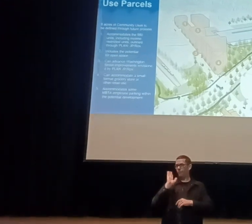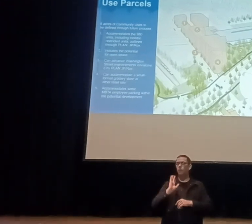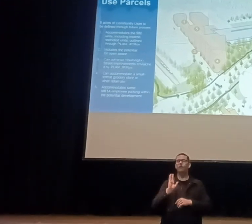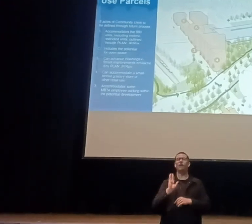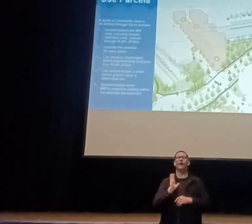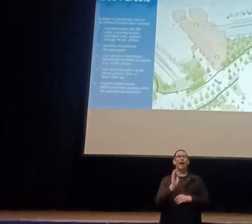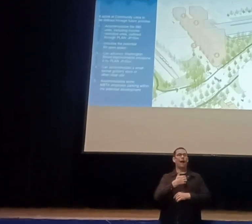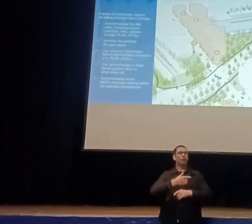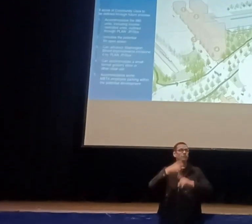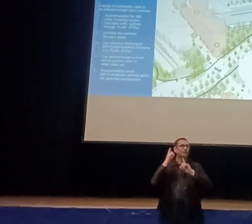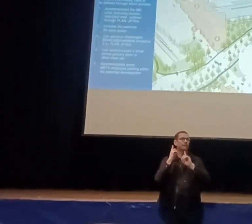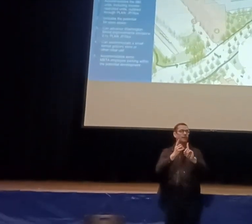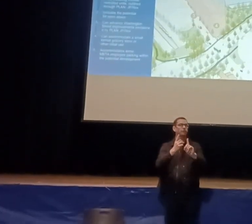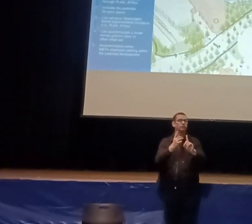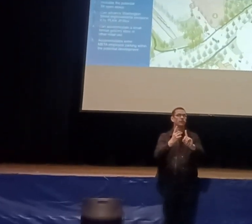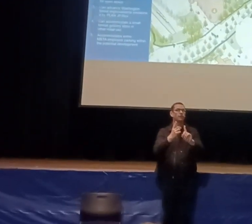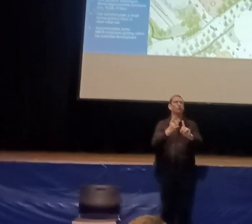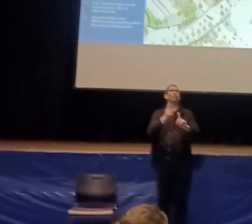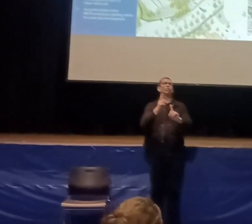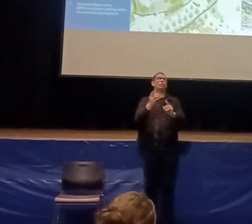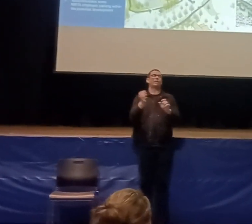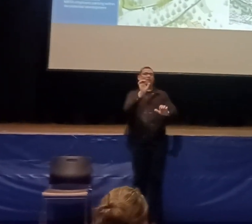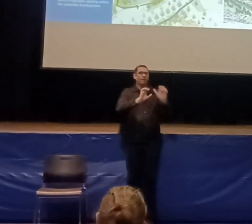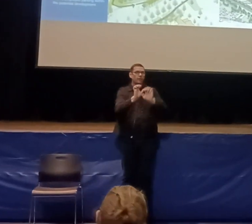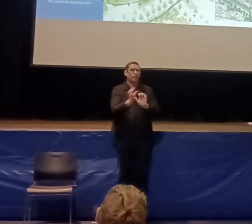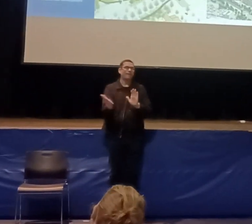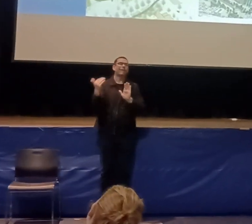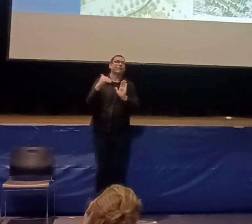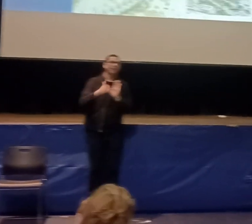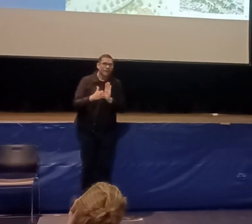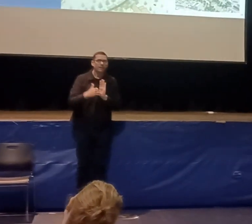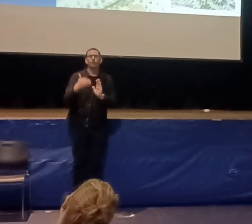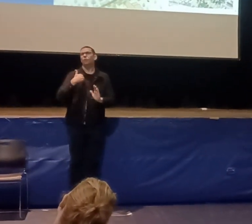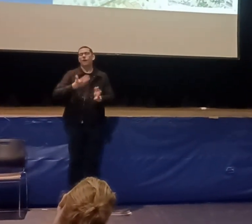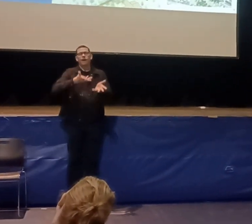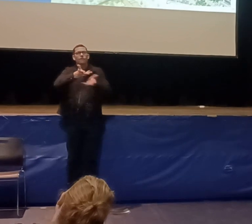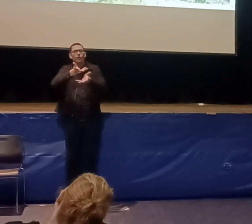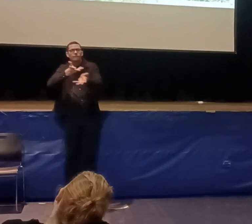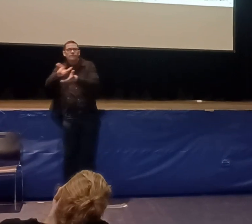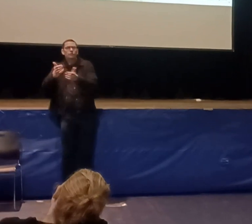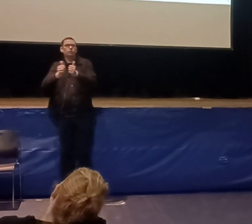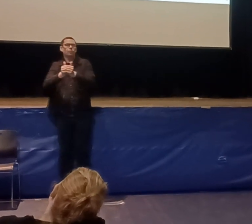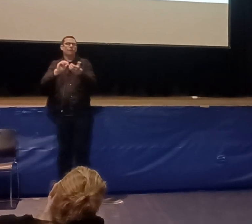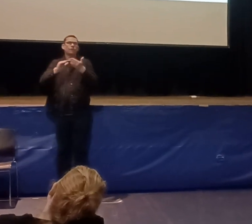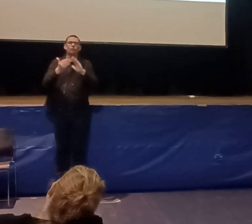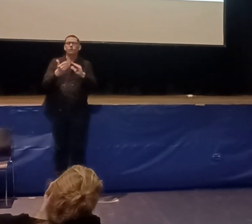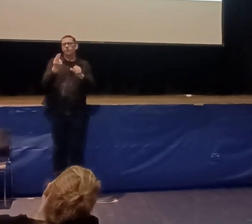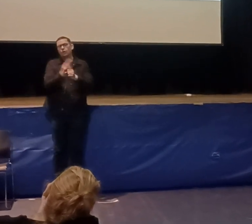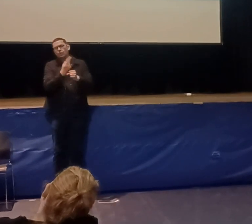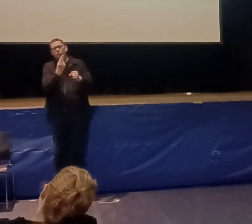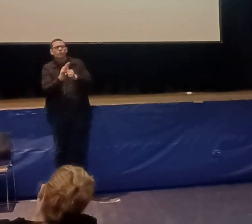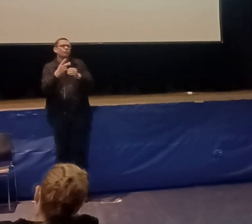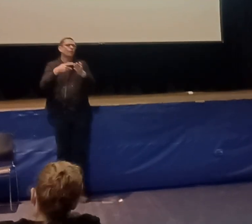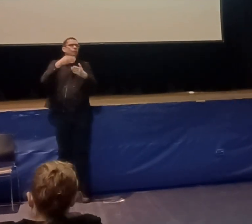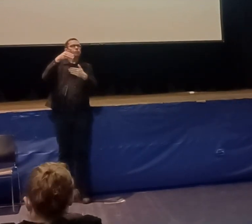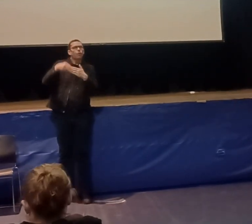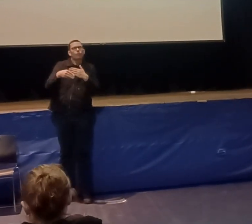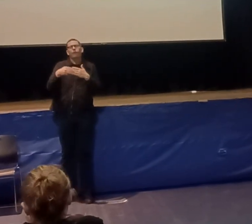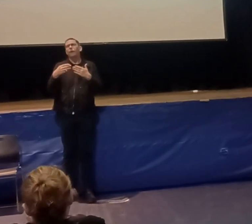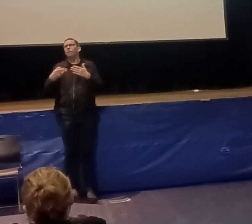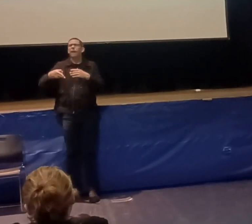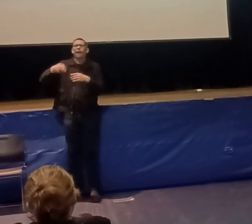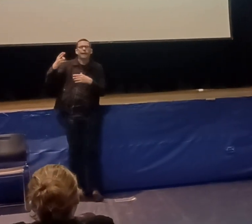our intention is to reevaluate all of that, to have a conversation with the community about those uses, the program, the heights